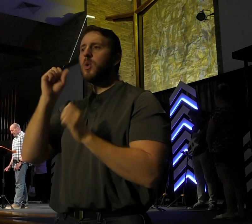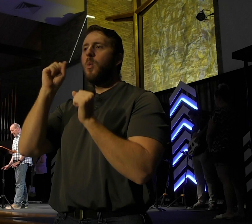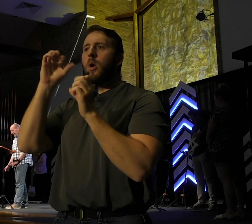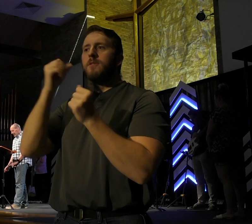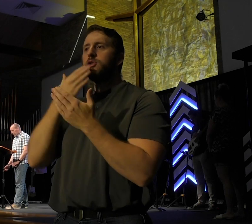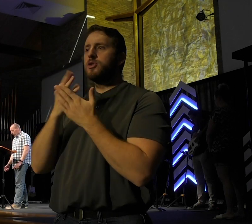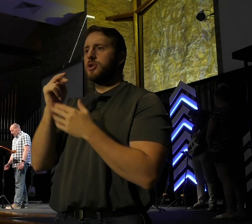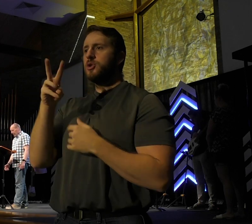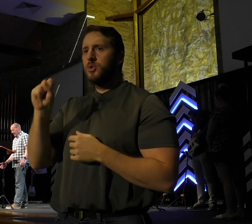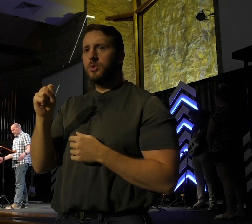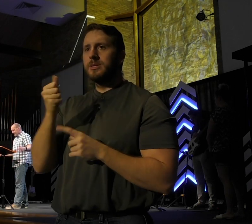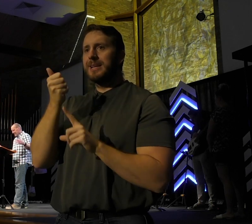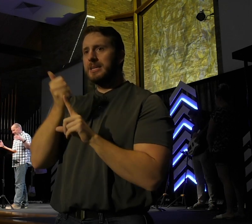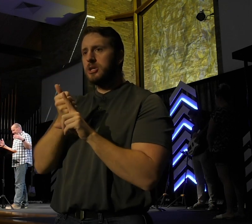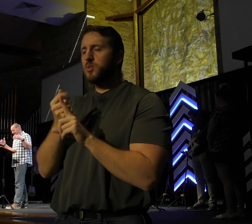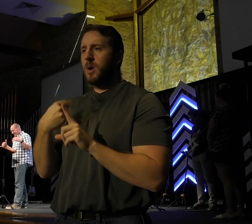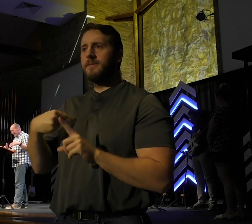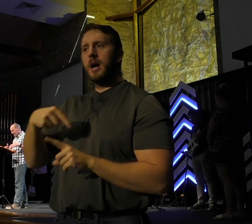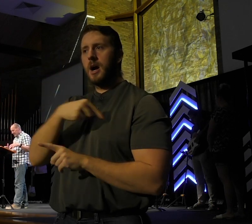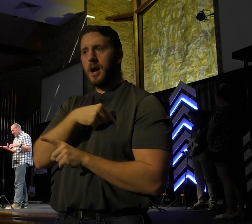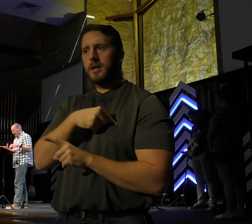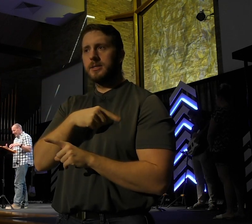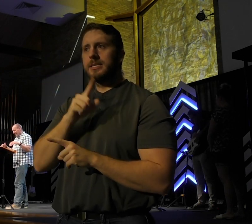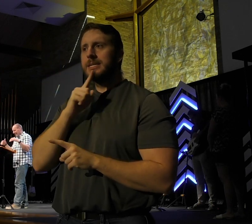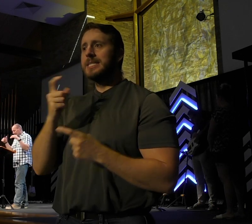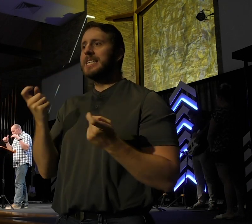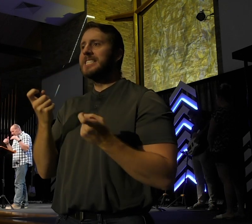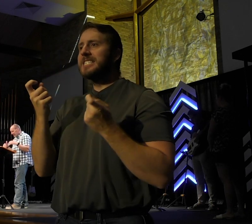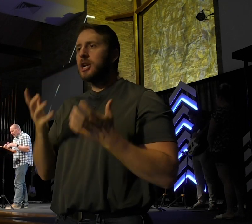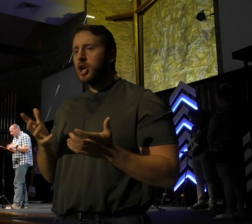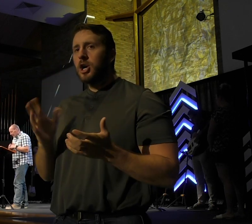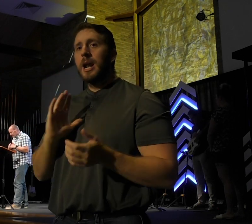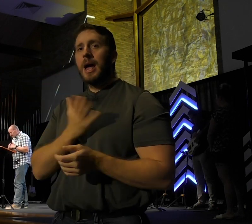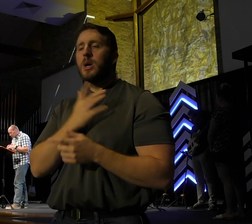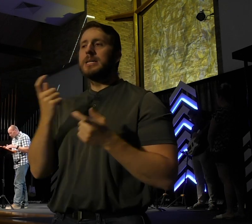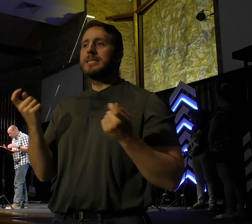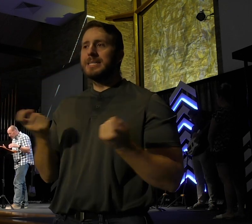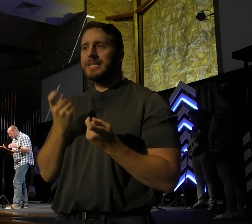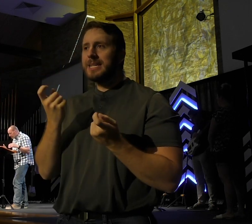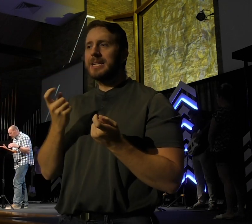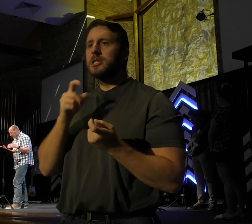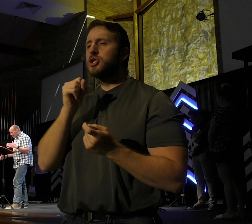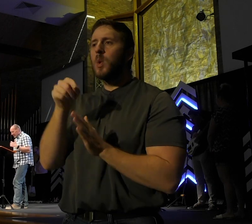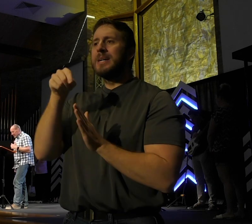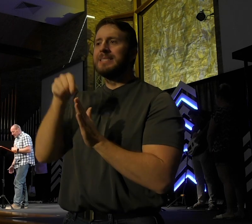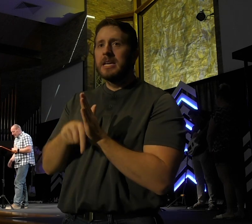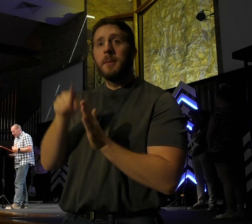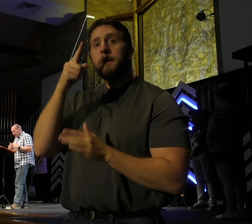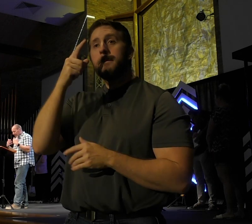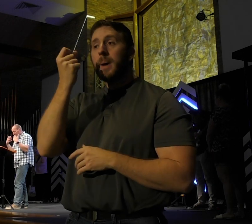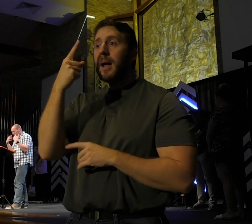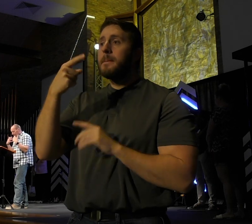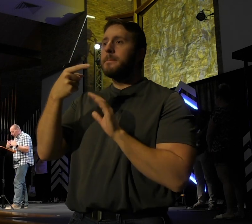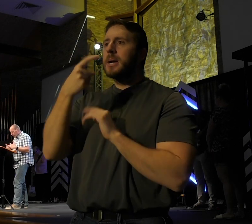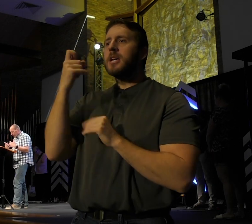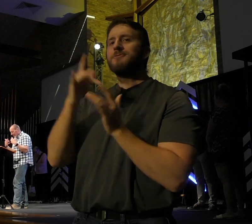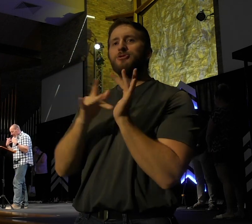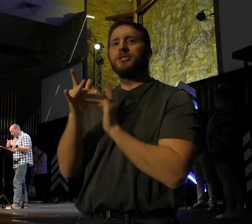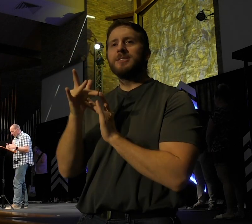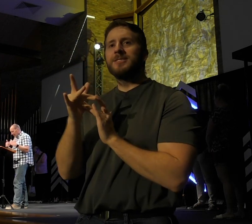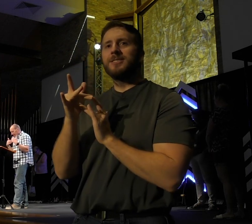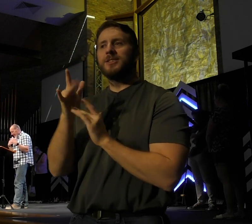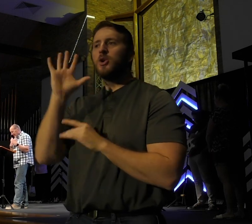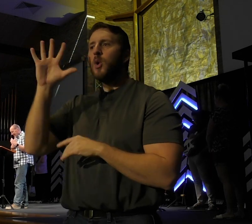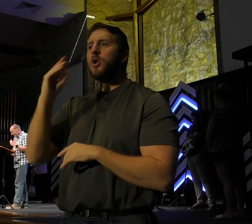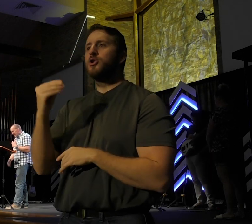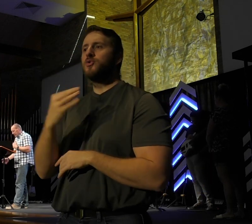news that each one of us is a sinner, and our sin runs so deep, But because of Jesus Christ, your